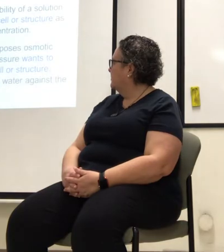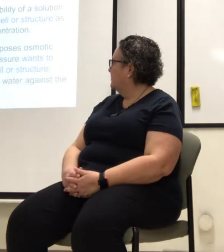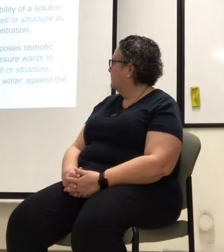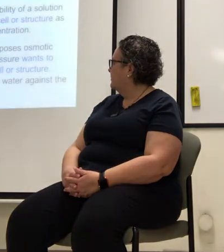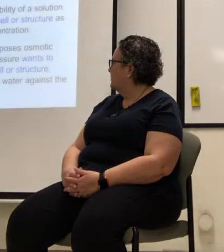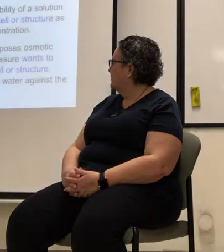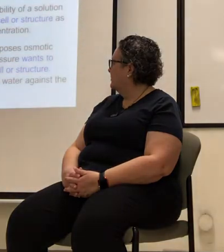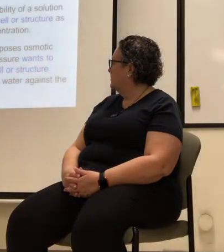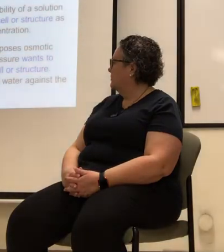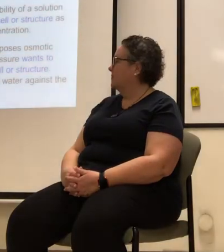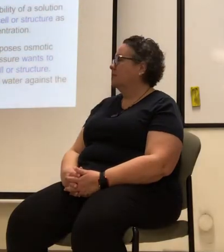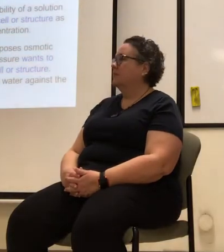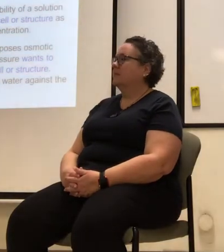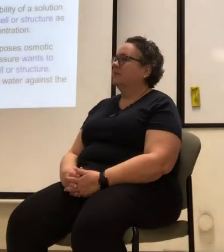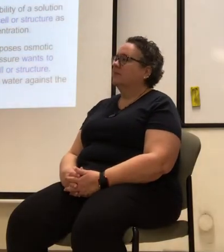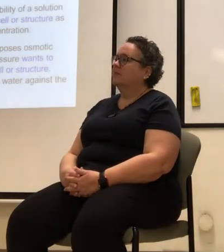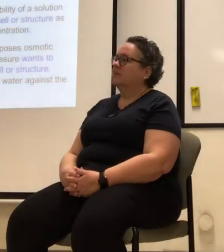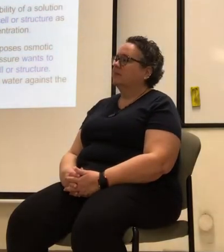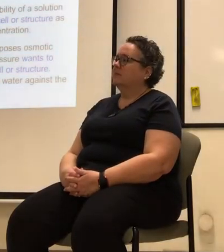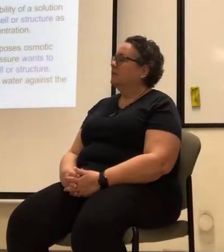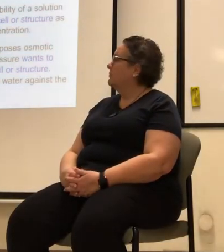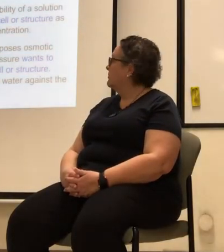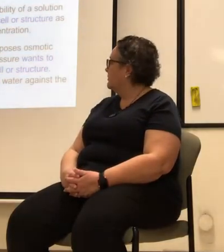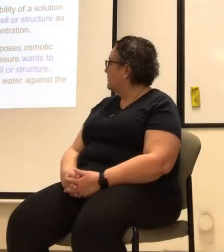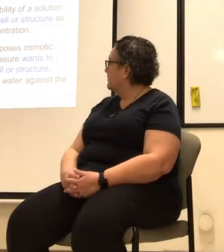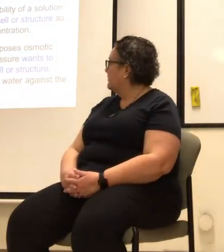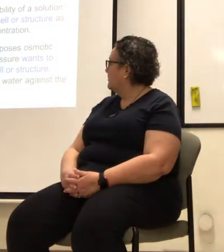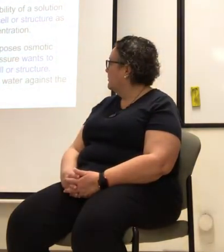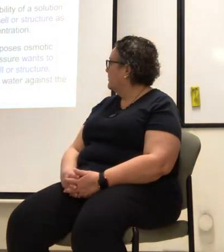The ability of a solution